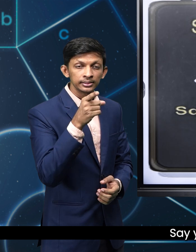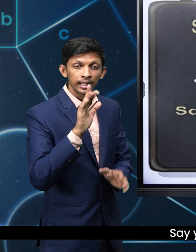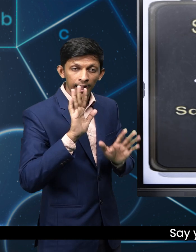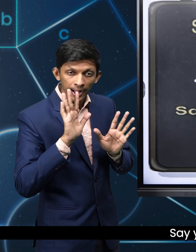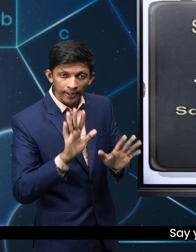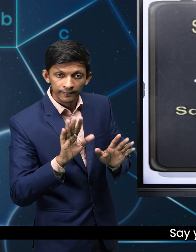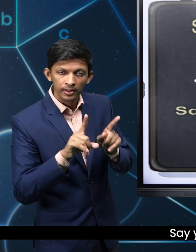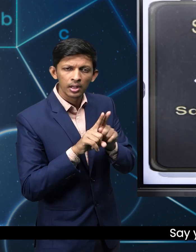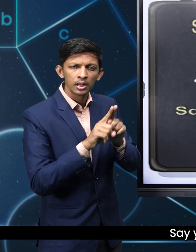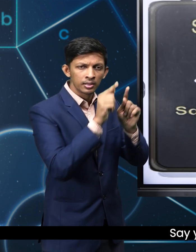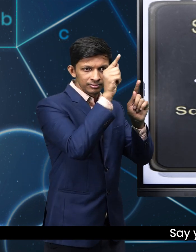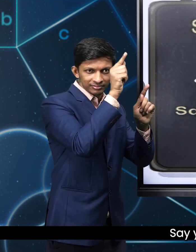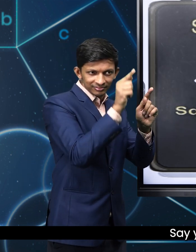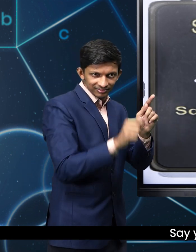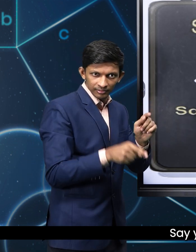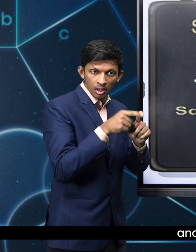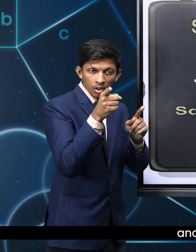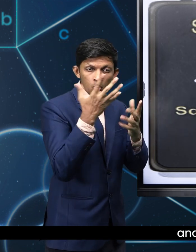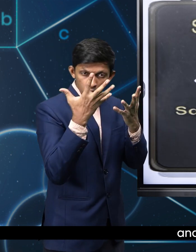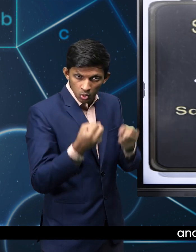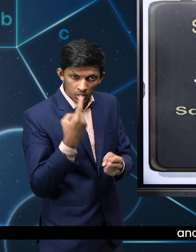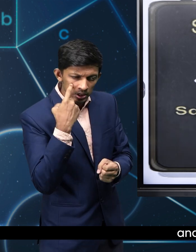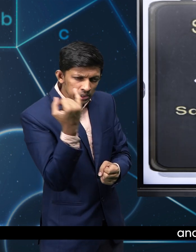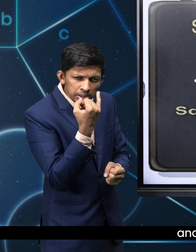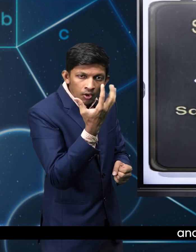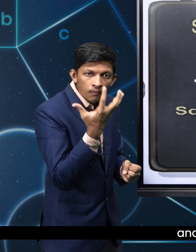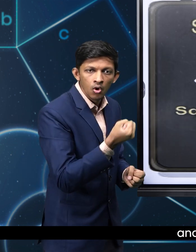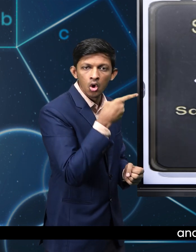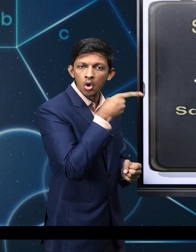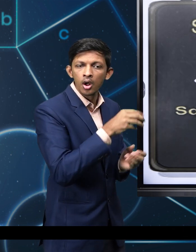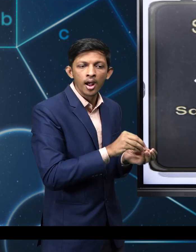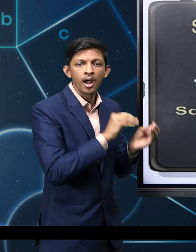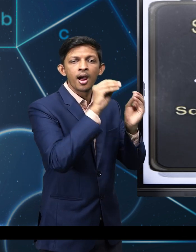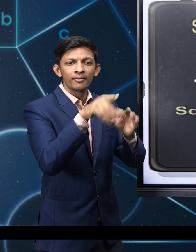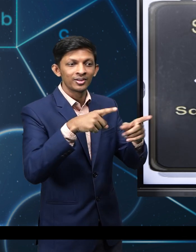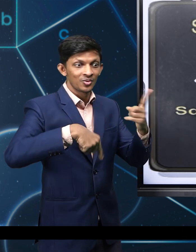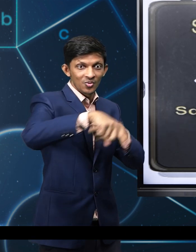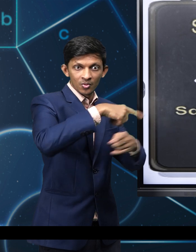Say you have an erect vertical pole and you want to find the shadow it casts on the ground.